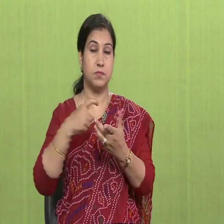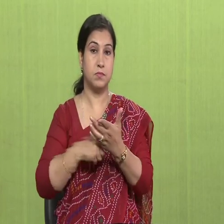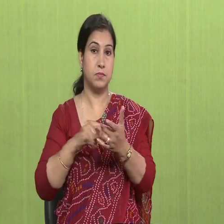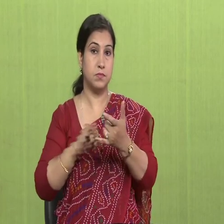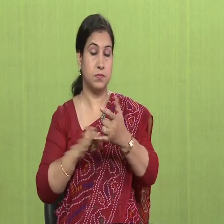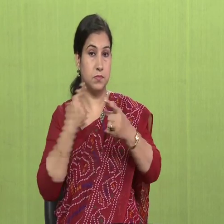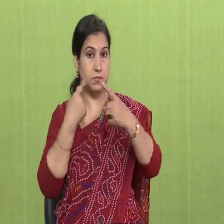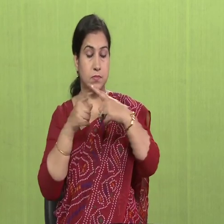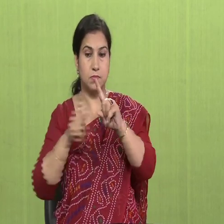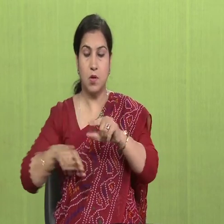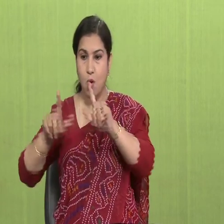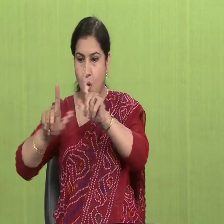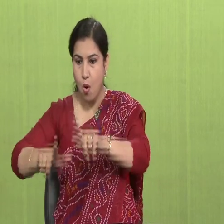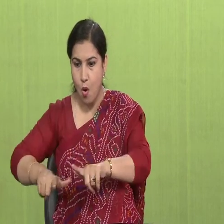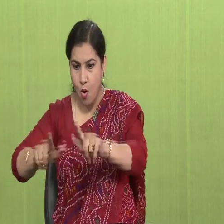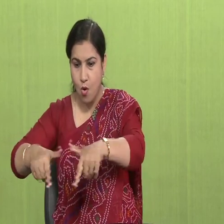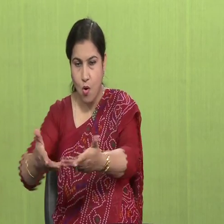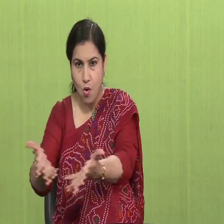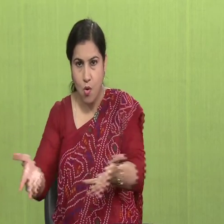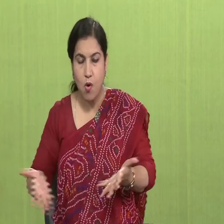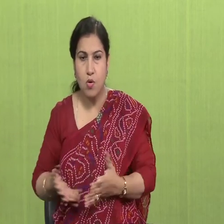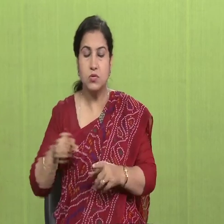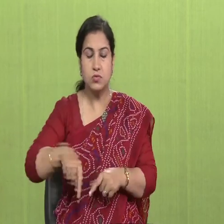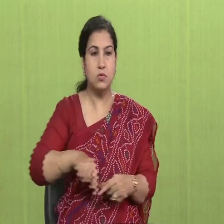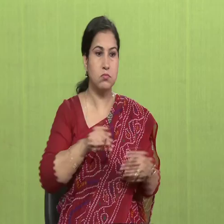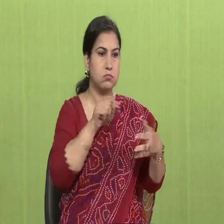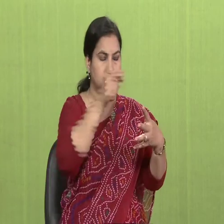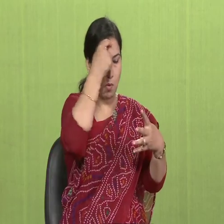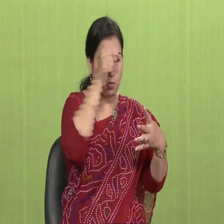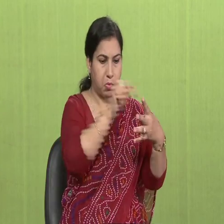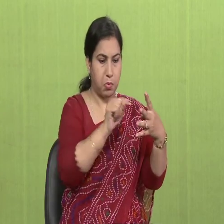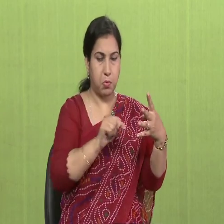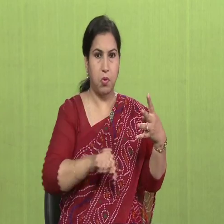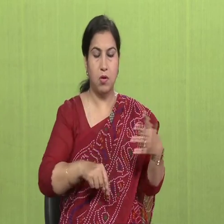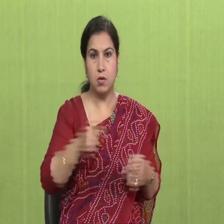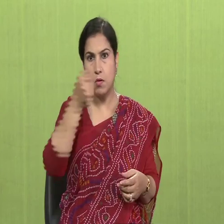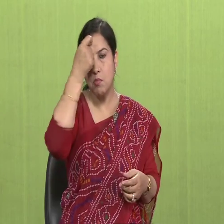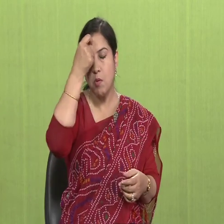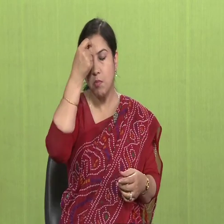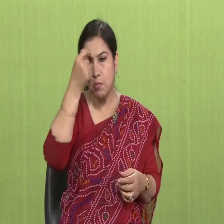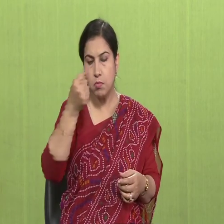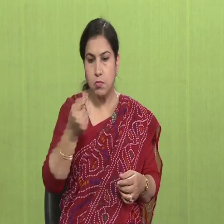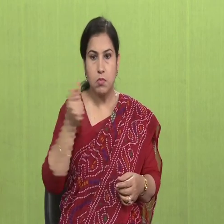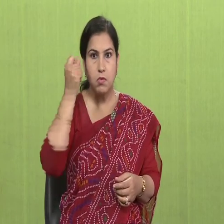the realization of such problems made the United Nations